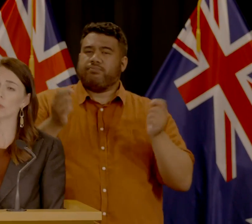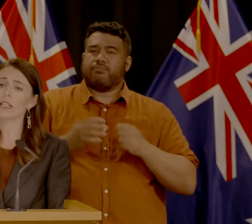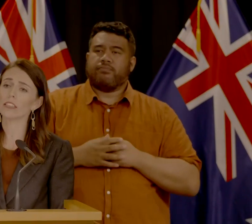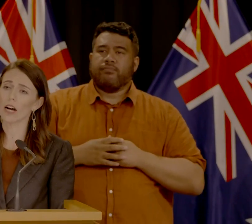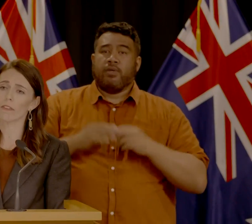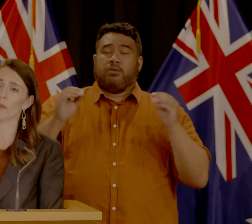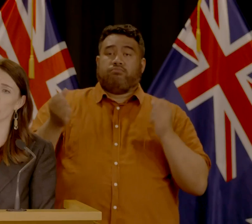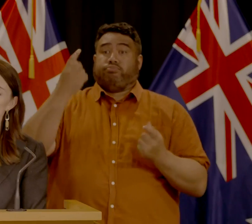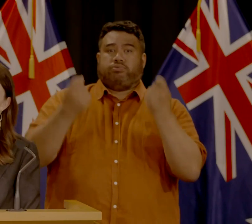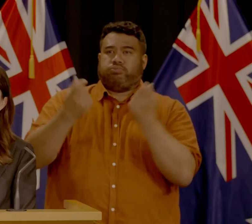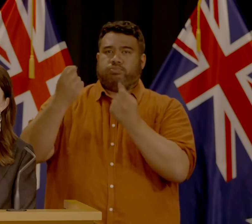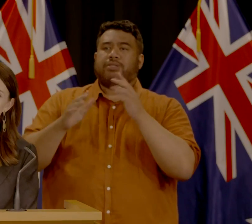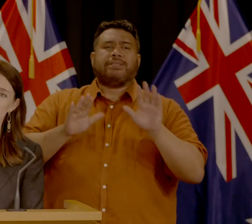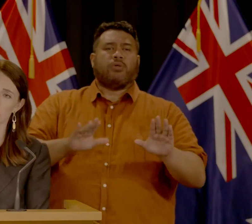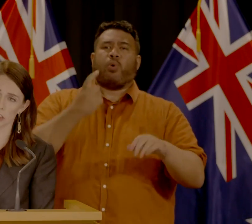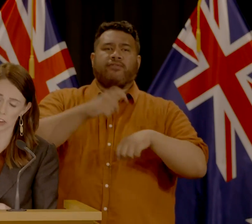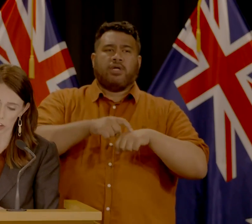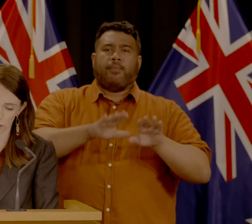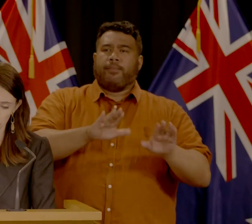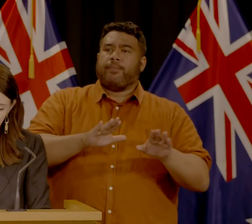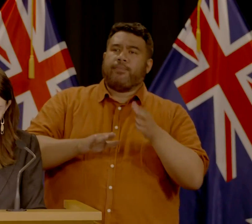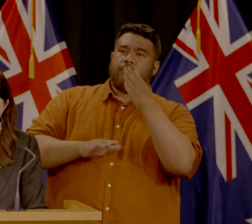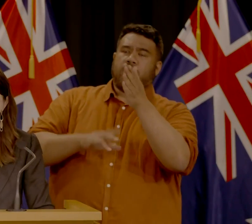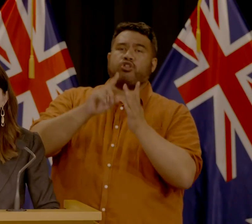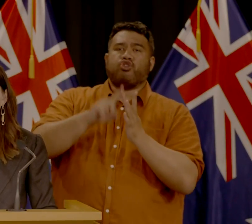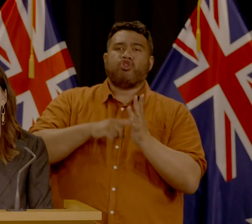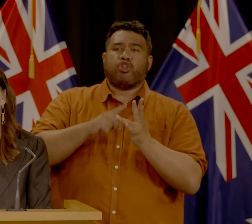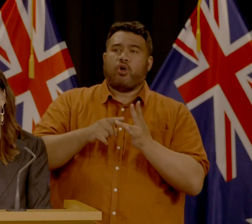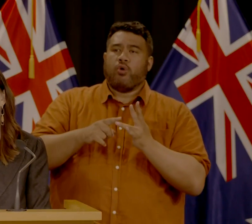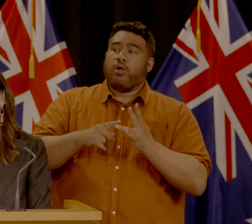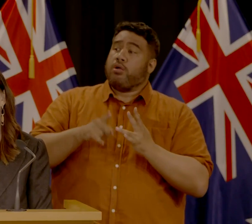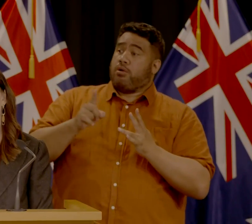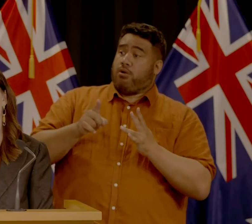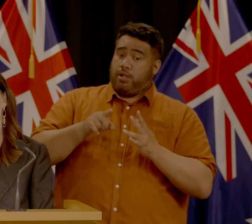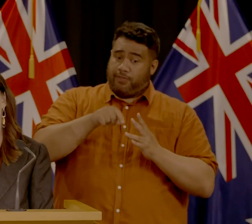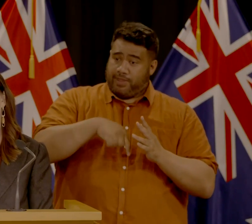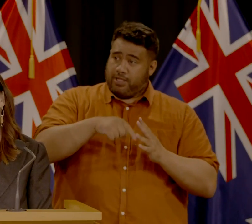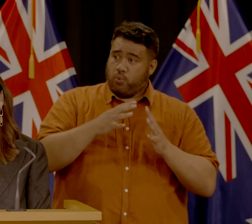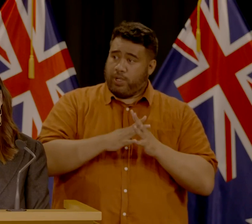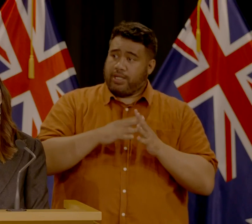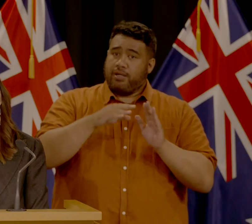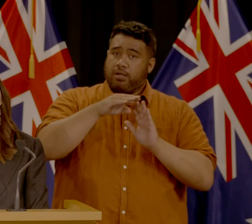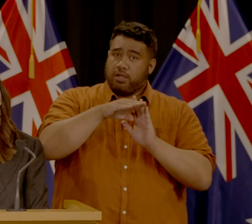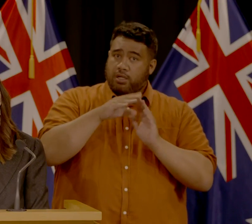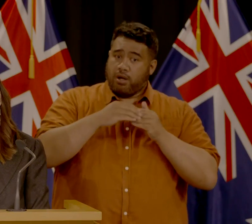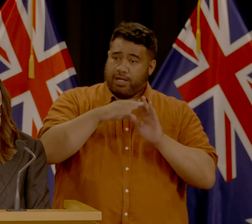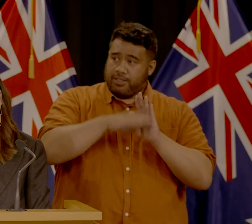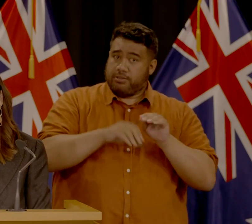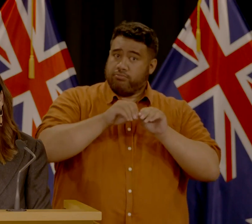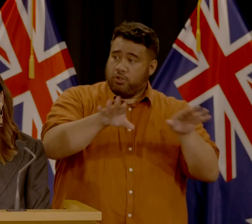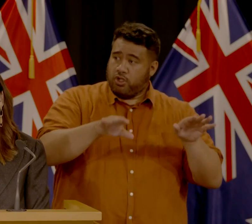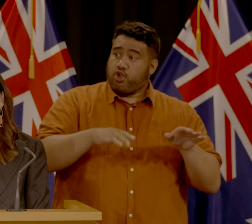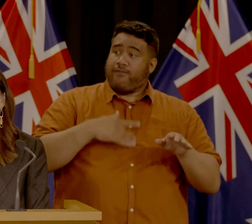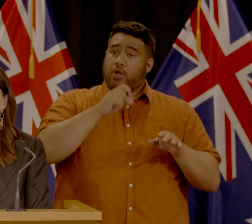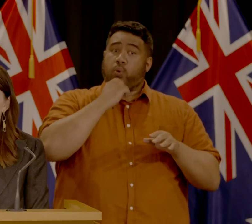So just one at a time, everyone. I will stay long enough to get your questions. Joe. With that guidance coming out later in the week, do you expect that 500 number to